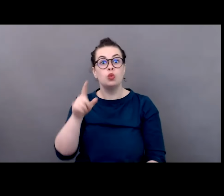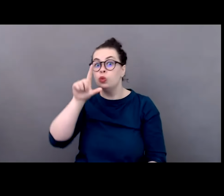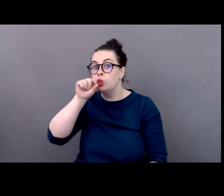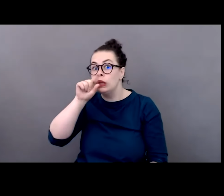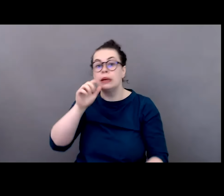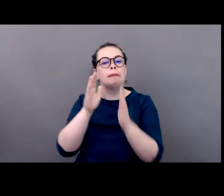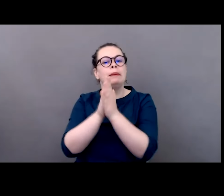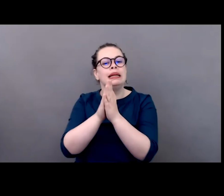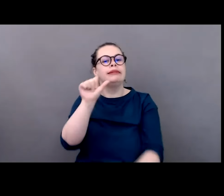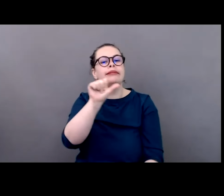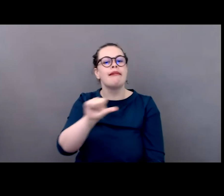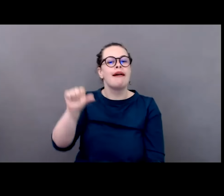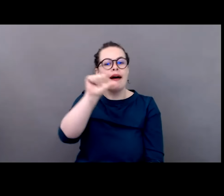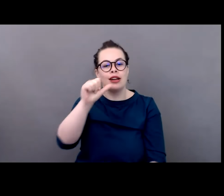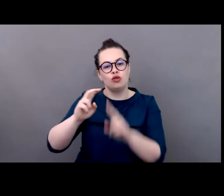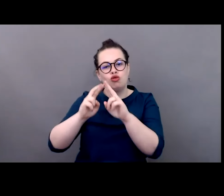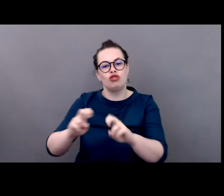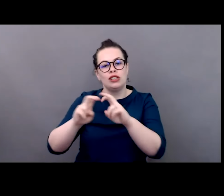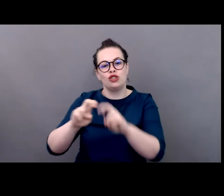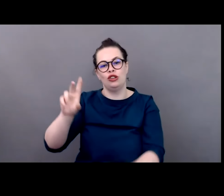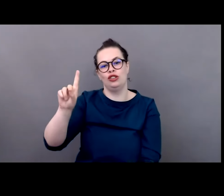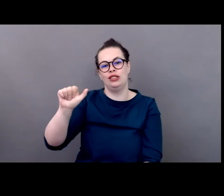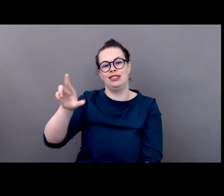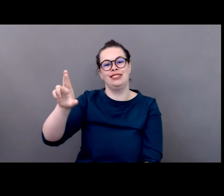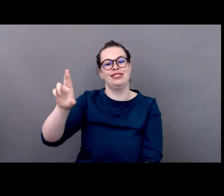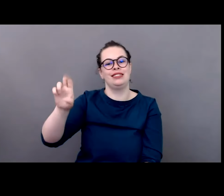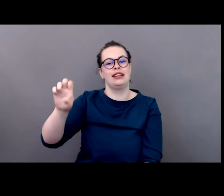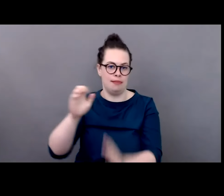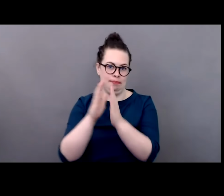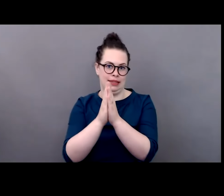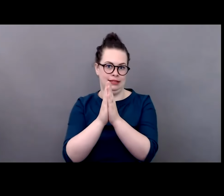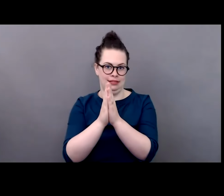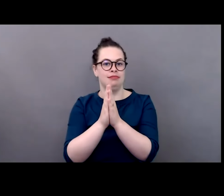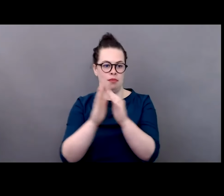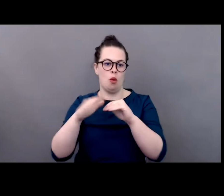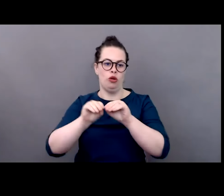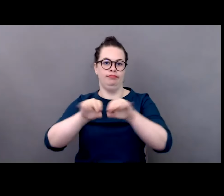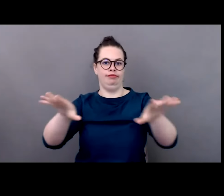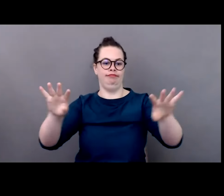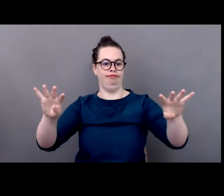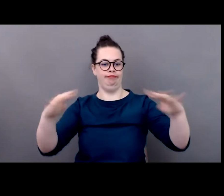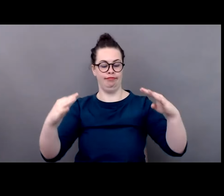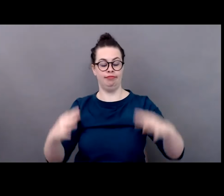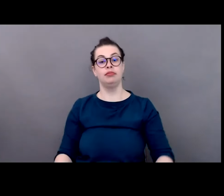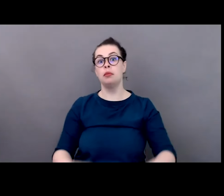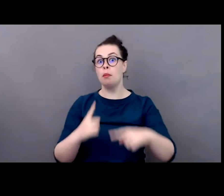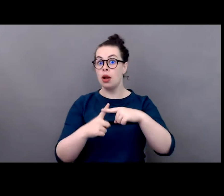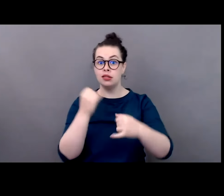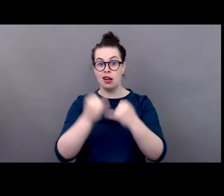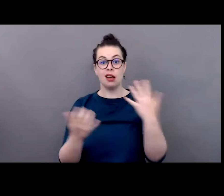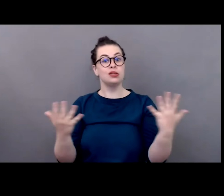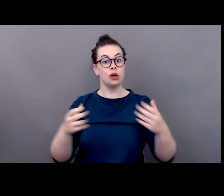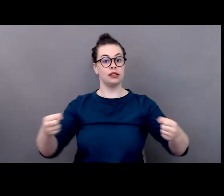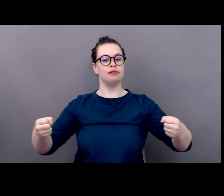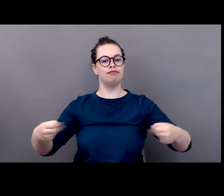@ResearchDare to join the discussion on Twitter. And lastly, we also provide a closed caption, so you can also turn